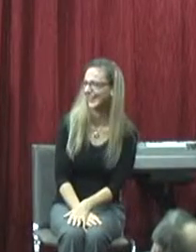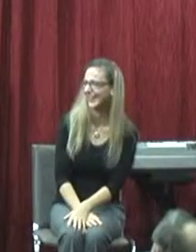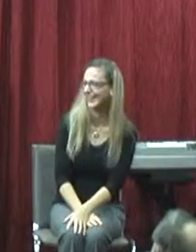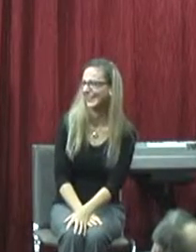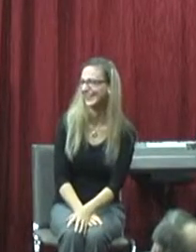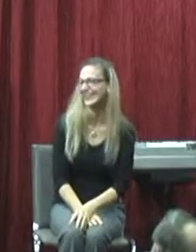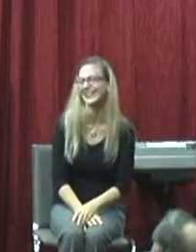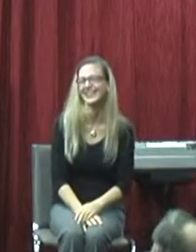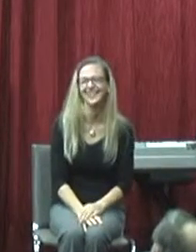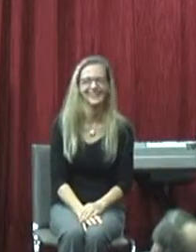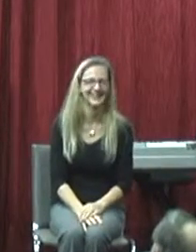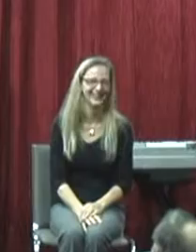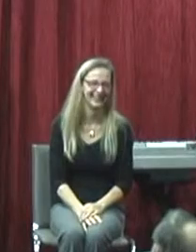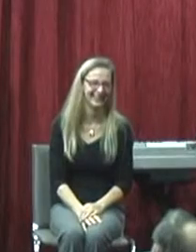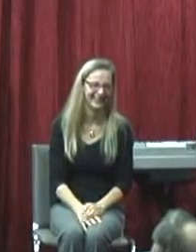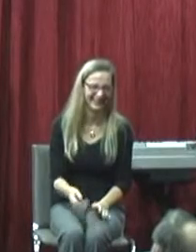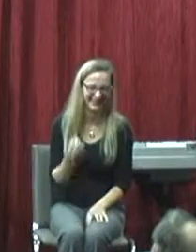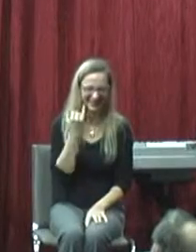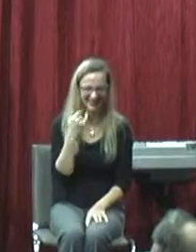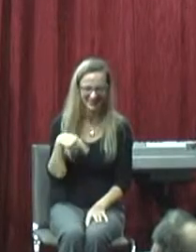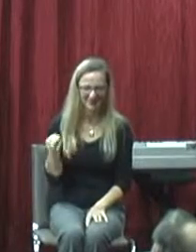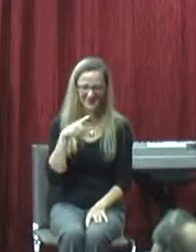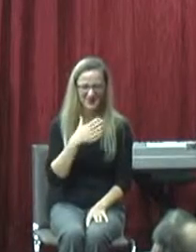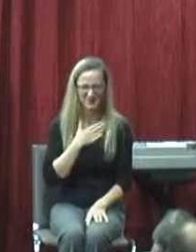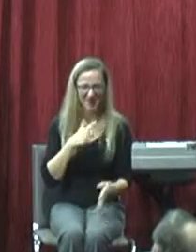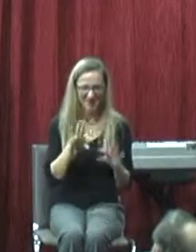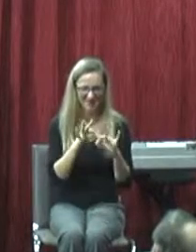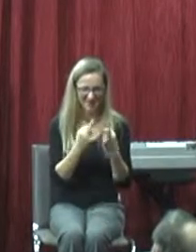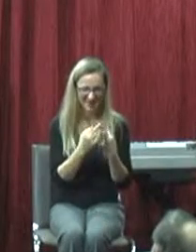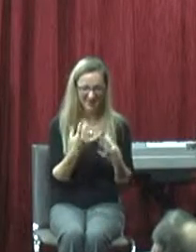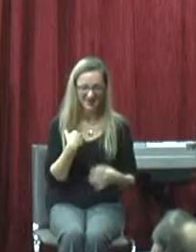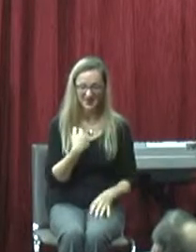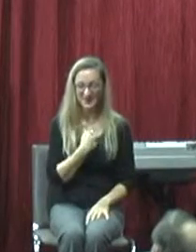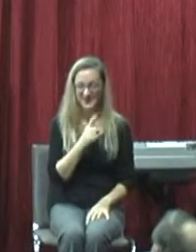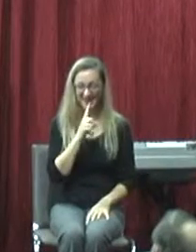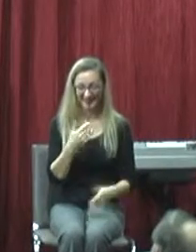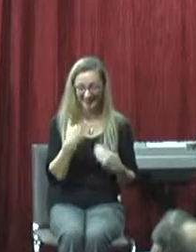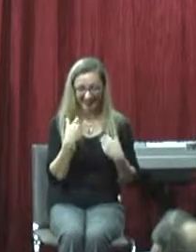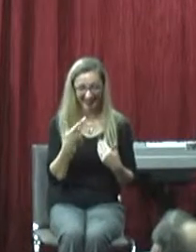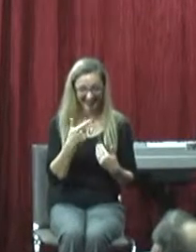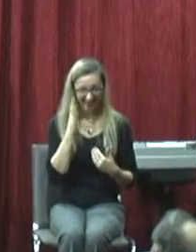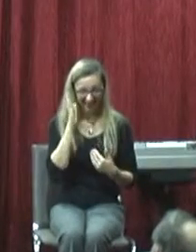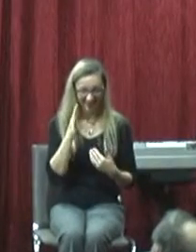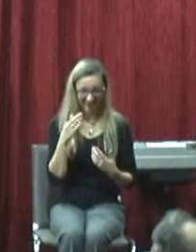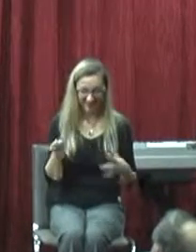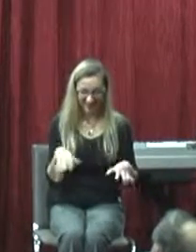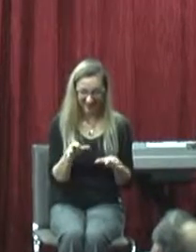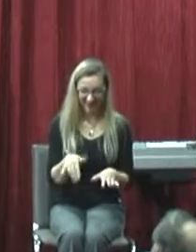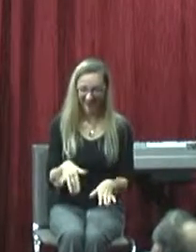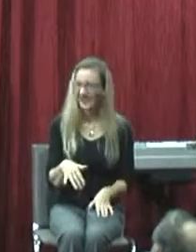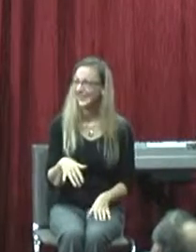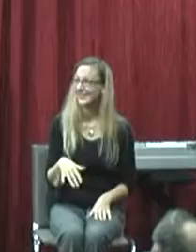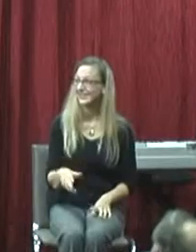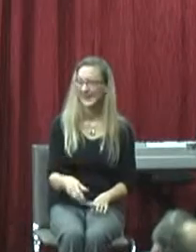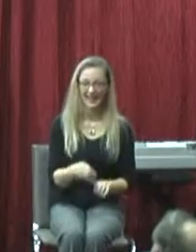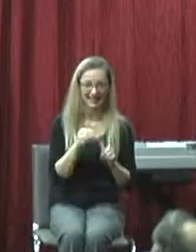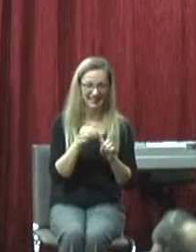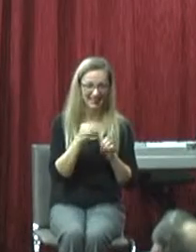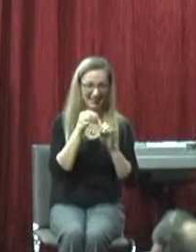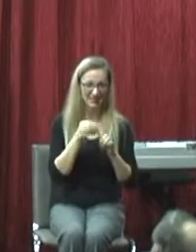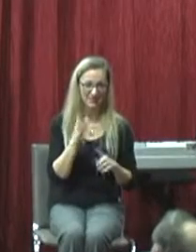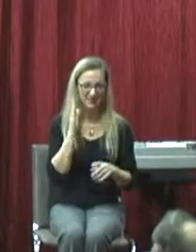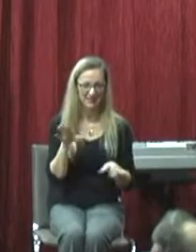Now, if you are in my family, we actually had a dog that would do that. Except he would do it with